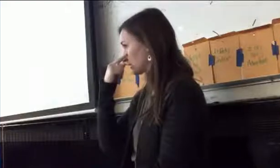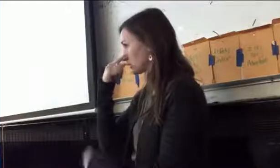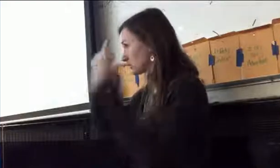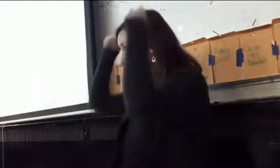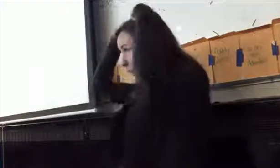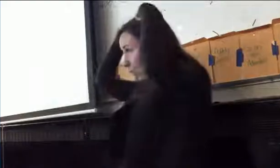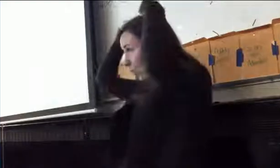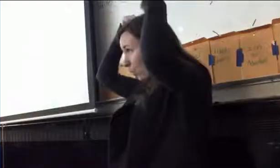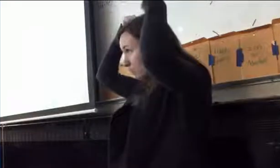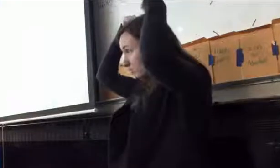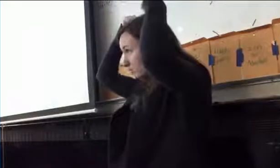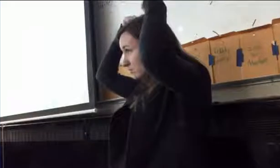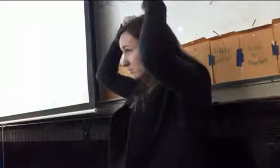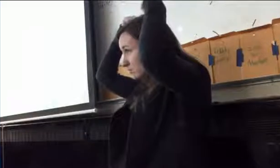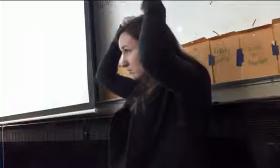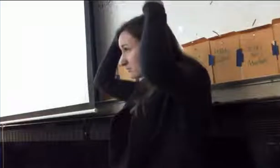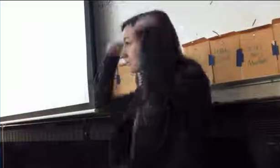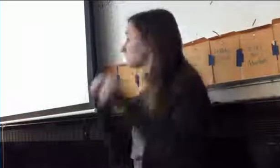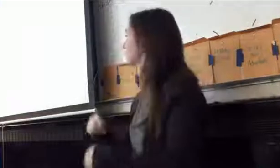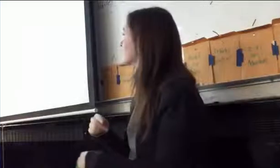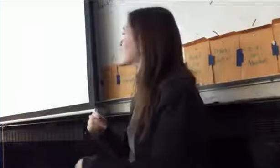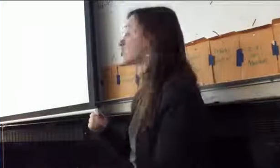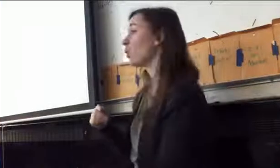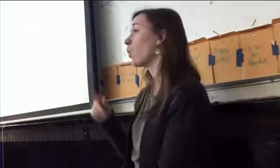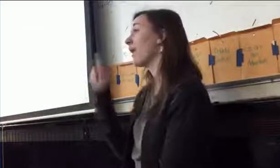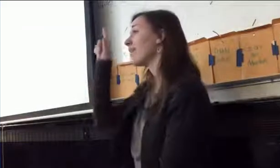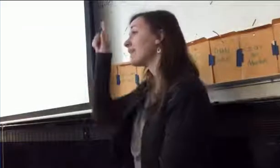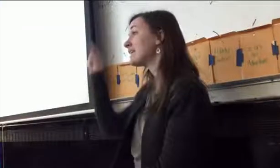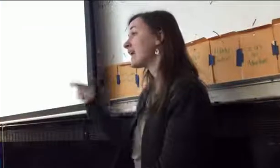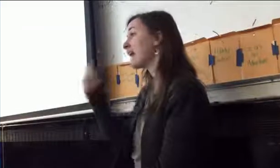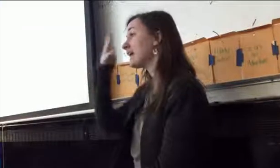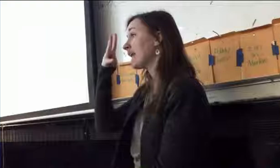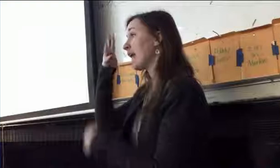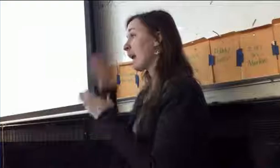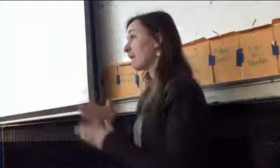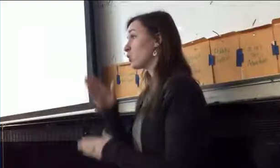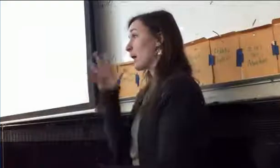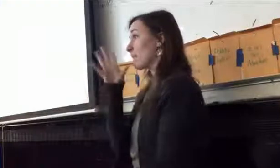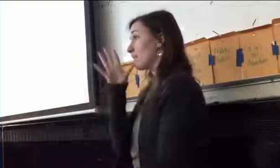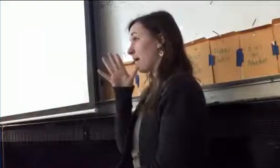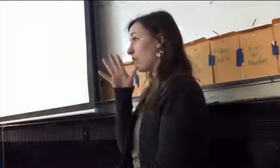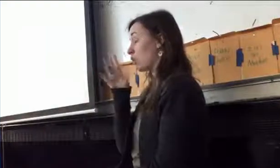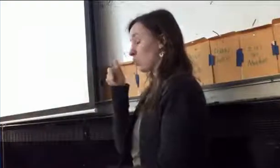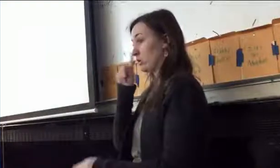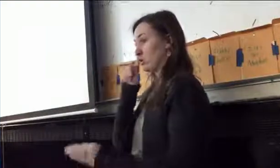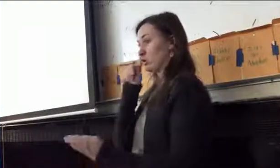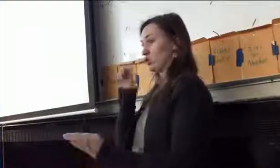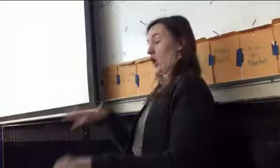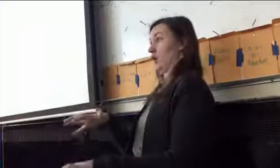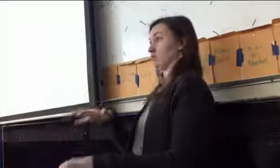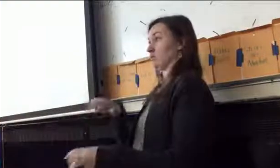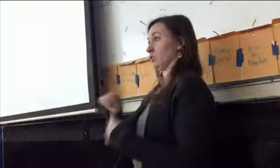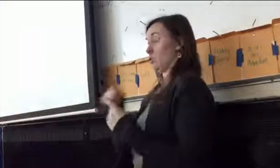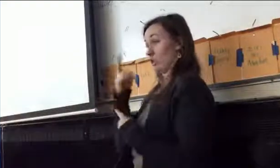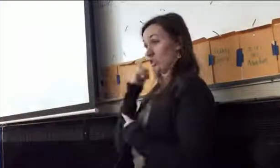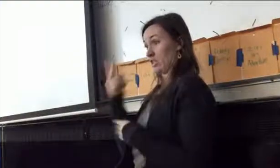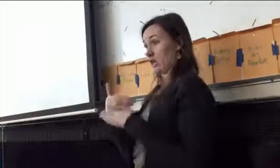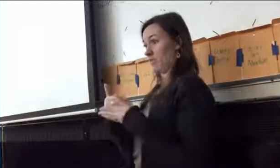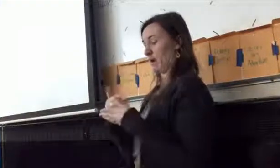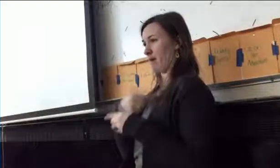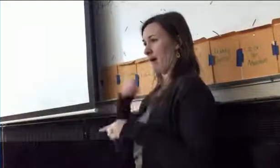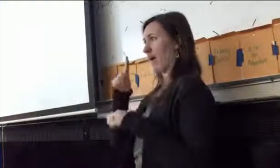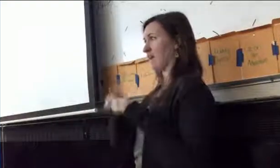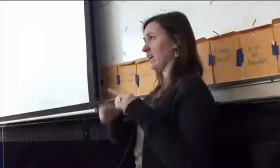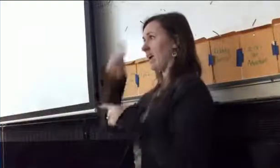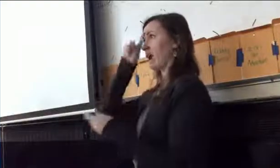and things like that. In fact, the Italian immigrant mother was so shocked by when this baby came out, she said, "I cannot believe I birthed